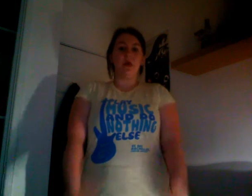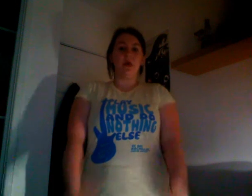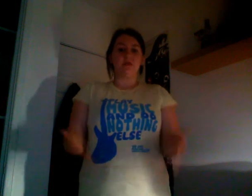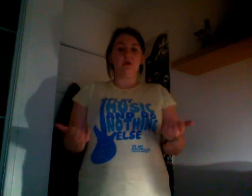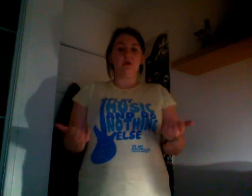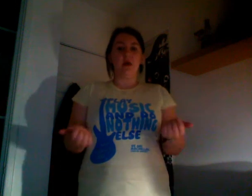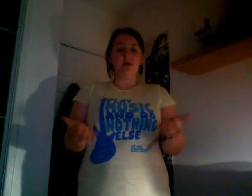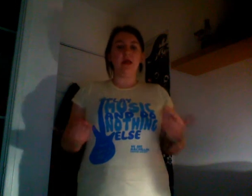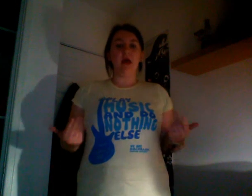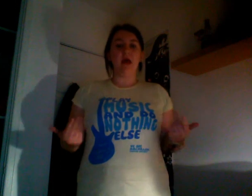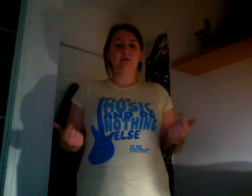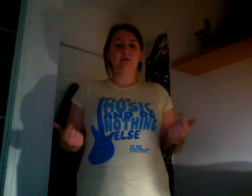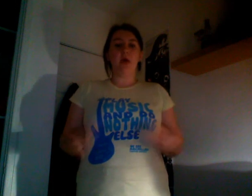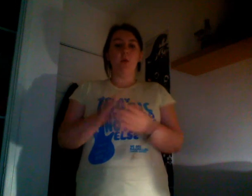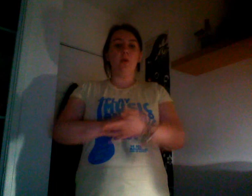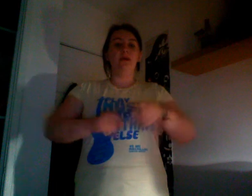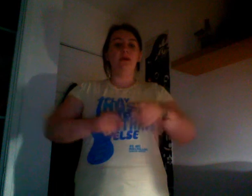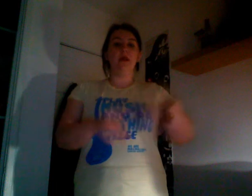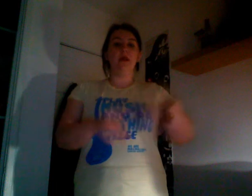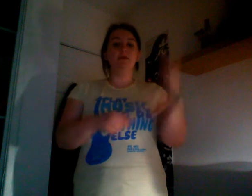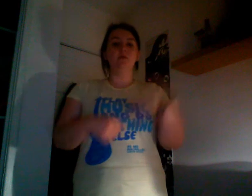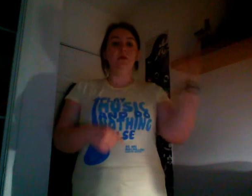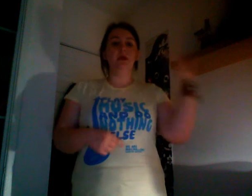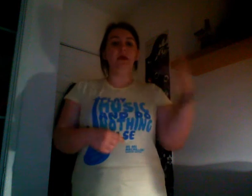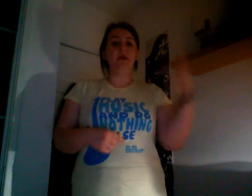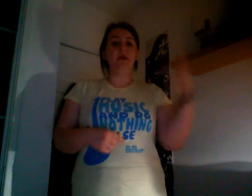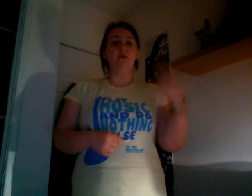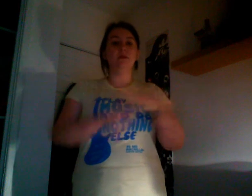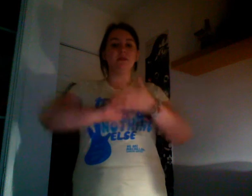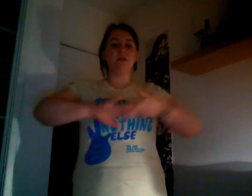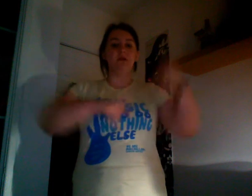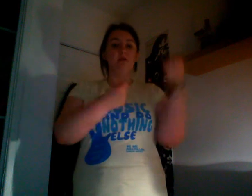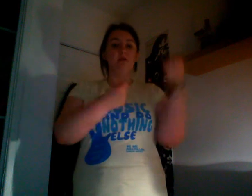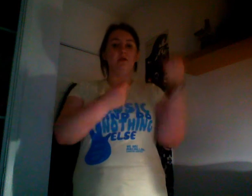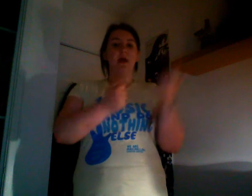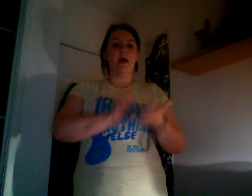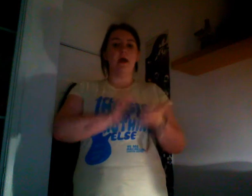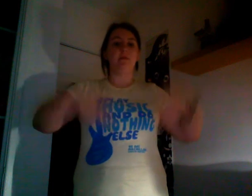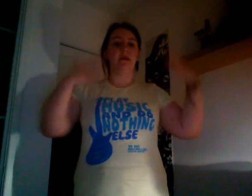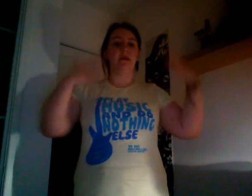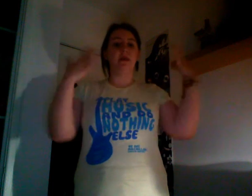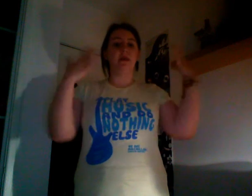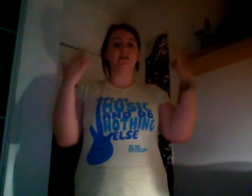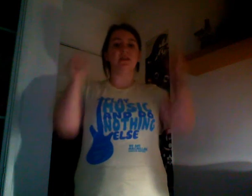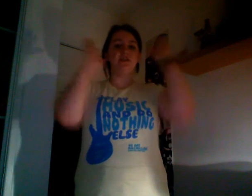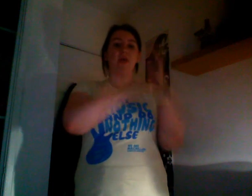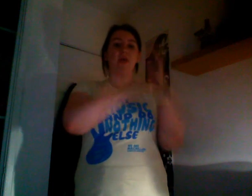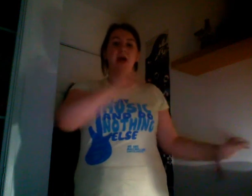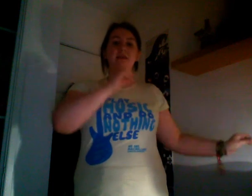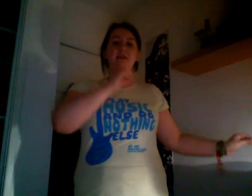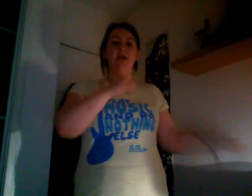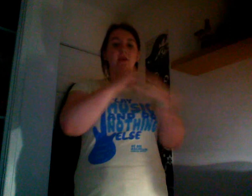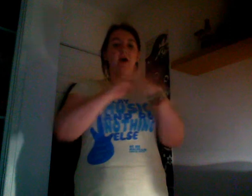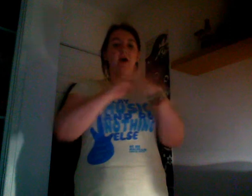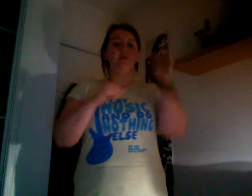So come along, and it won't be long till we return Happy, shut your eyes, there are no